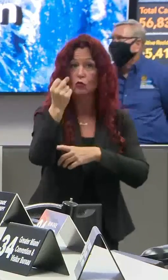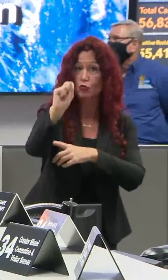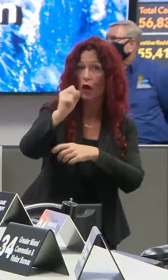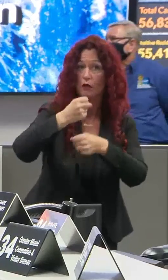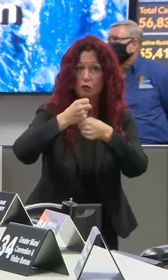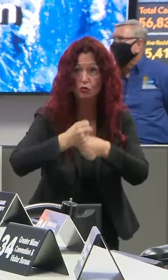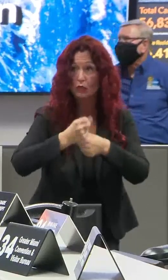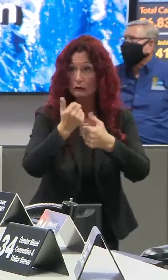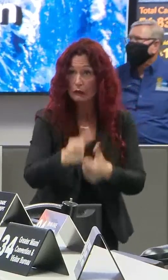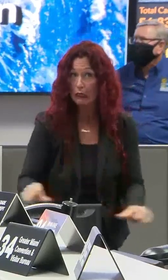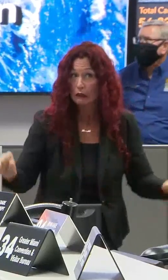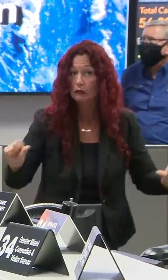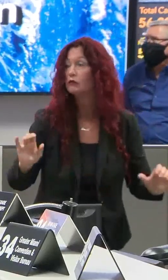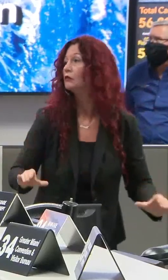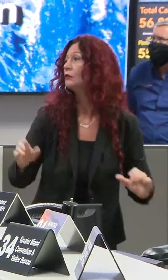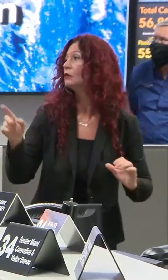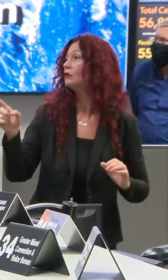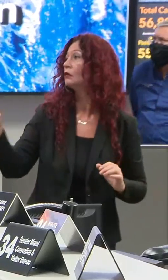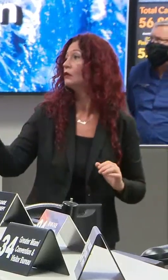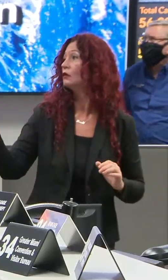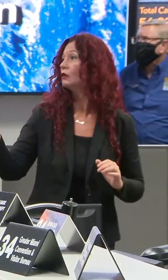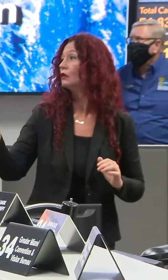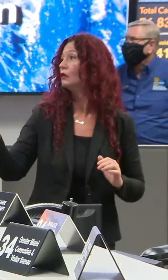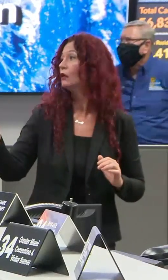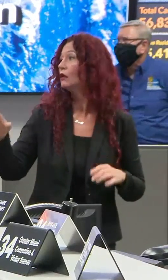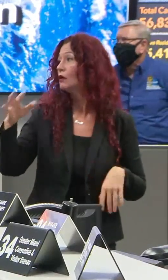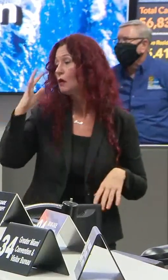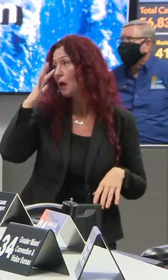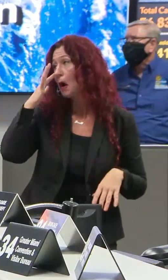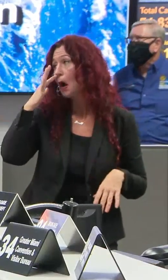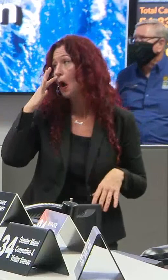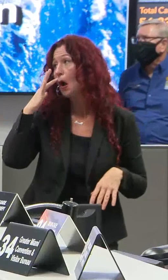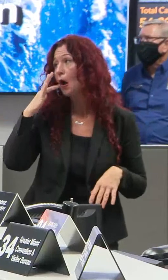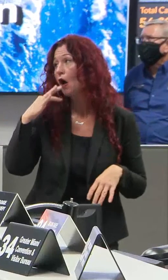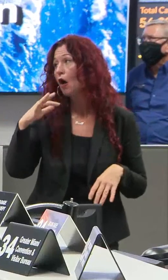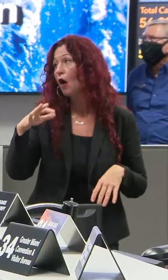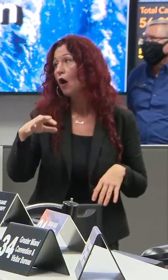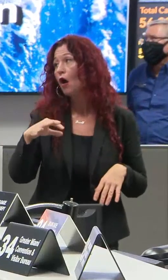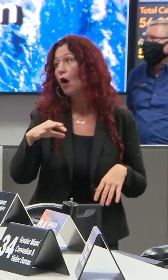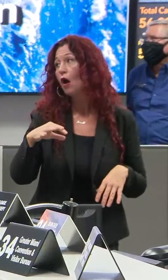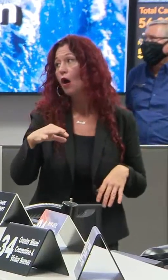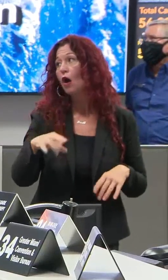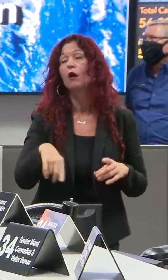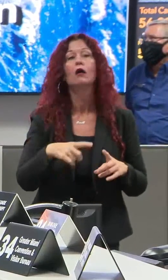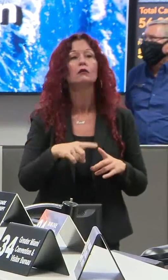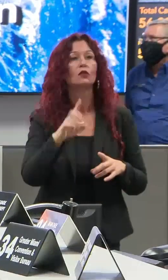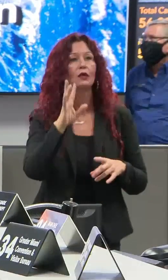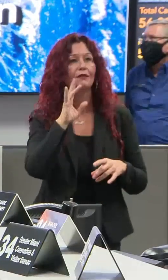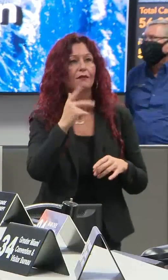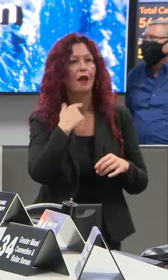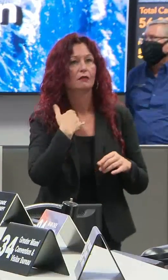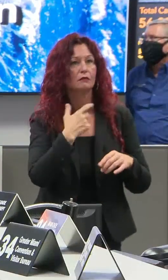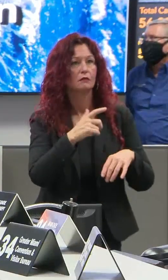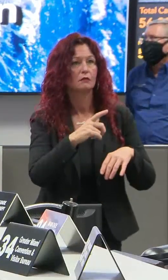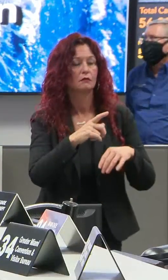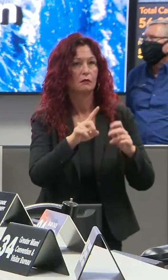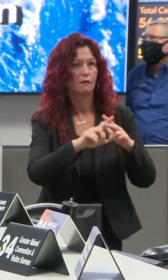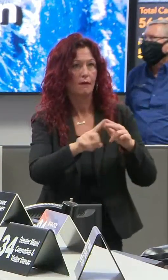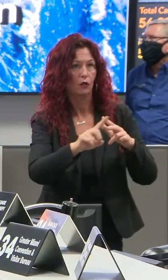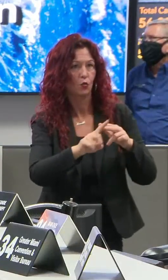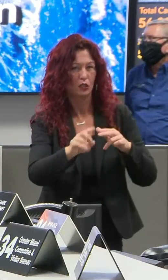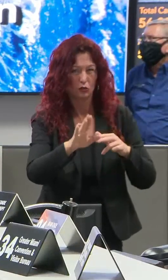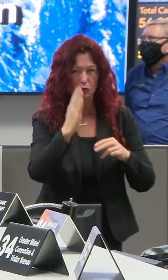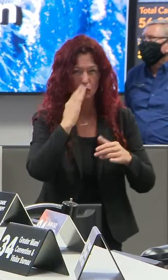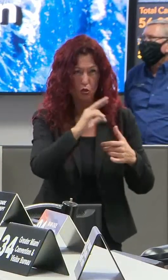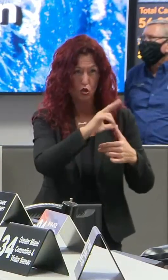Are you going to extend the evacuation time to allow more people to have time to move orderly? We get our